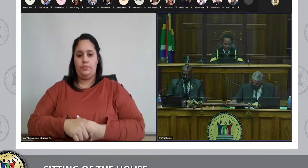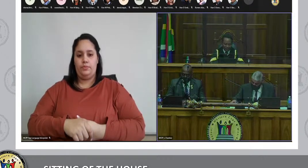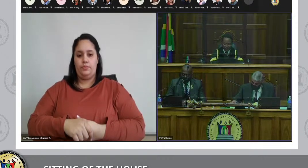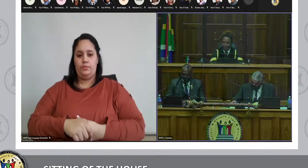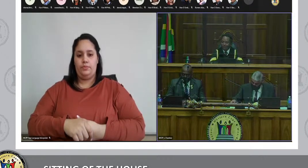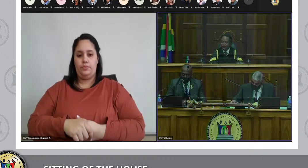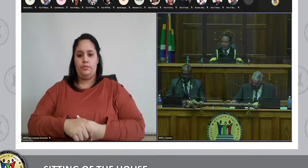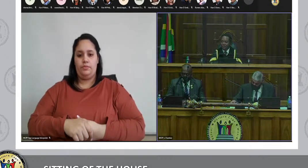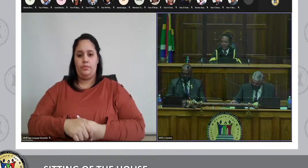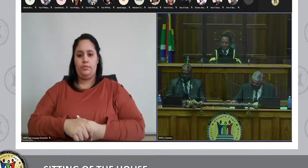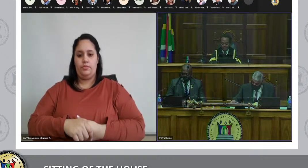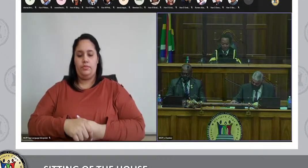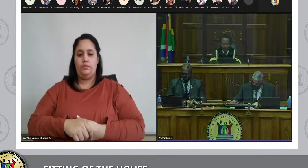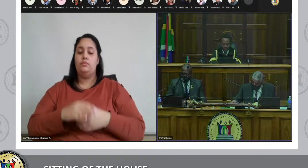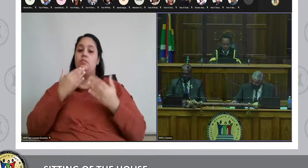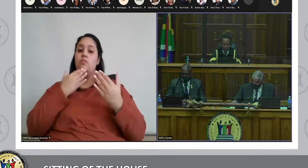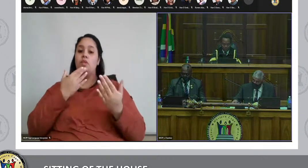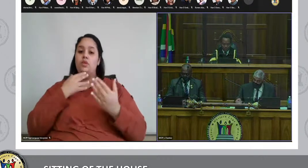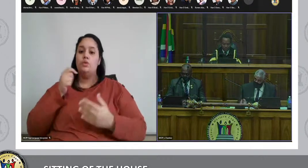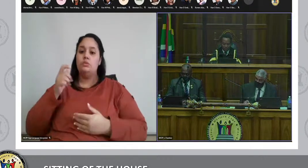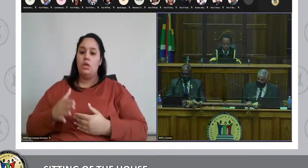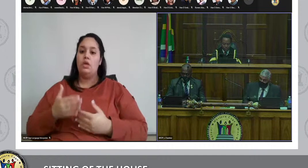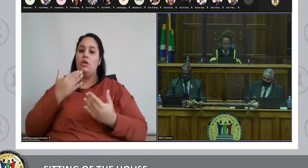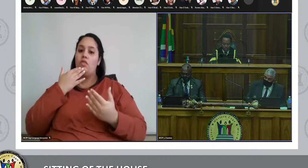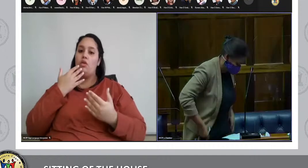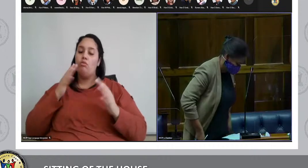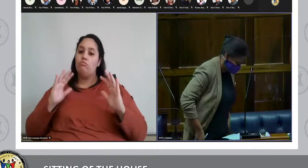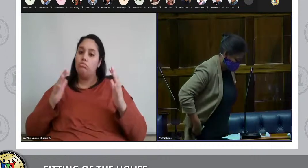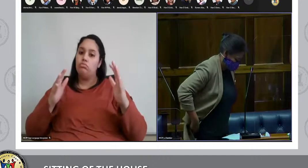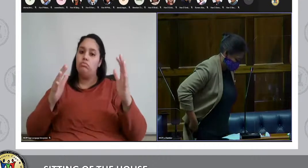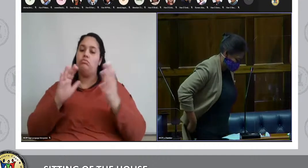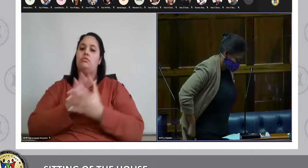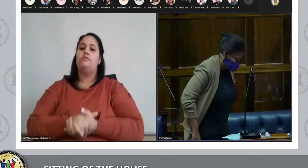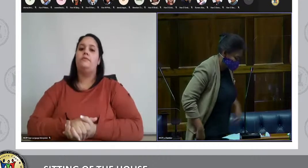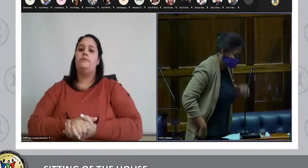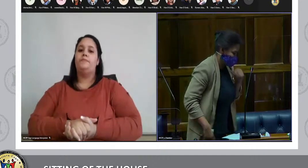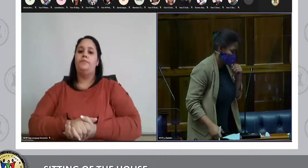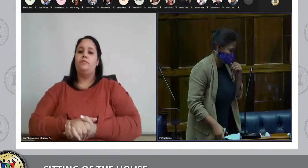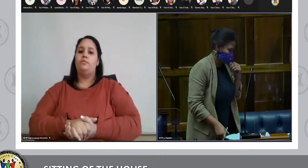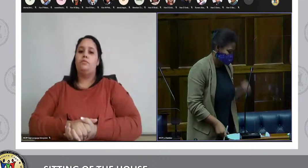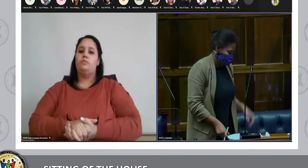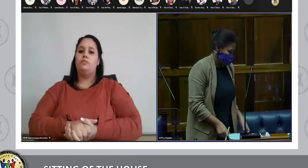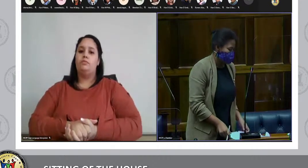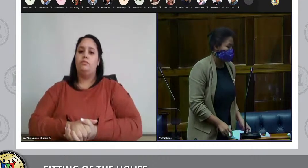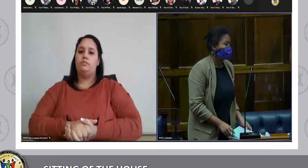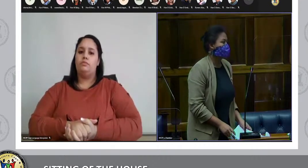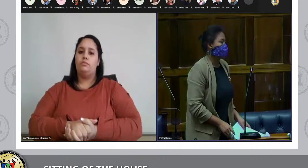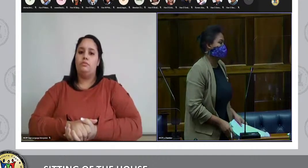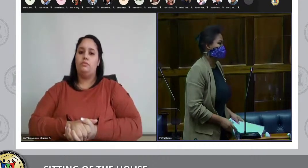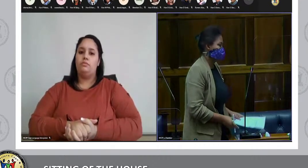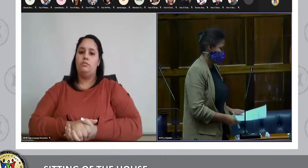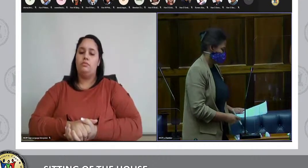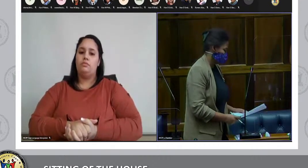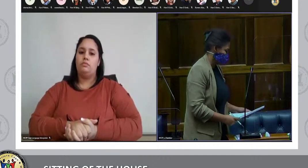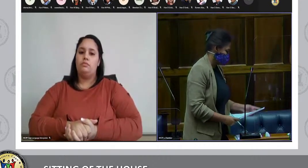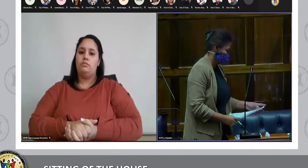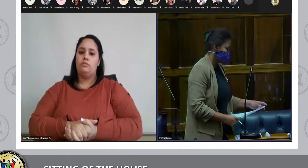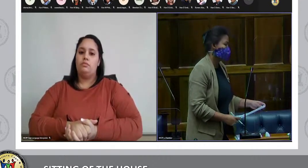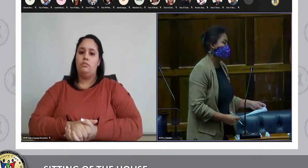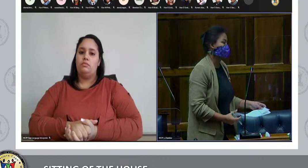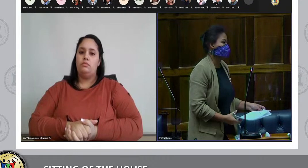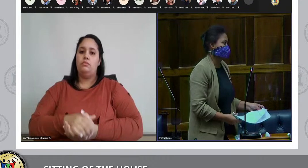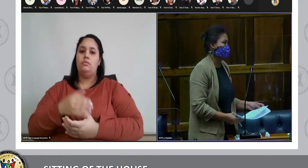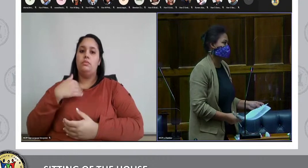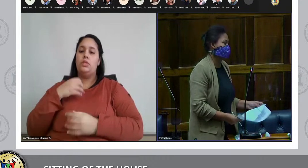Thank you, Speaker, and thank you for the congratulatory words. Speaker, I have to start to say